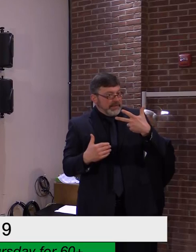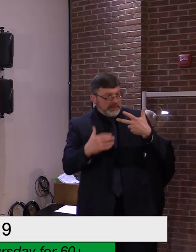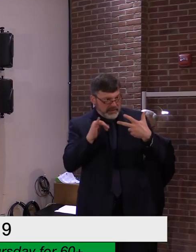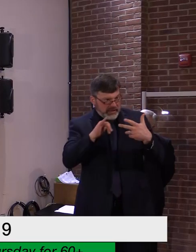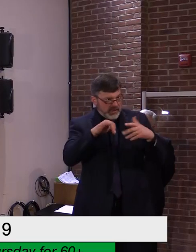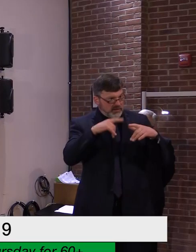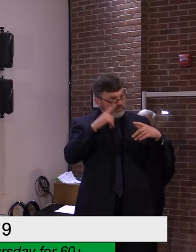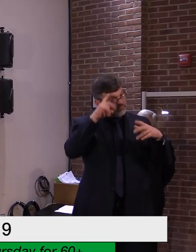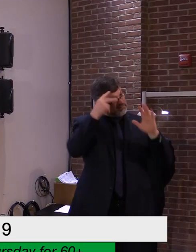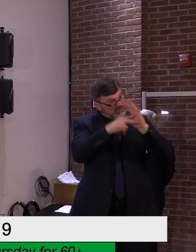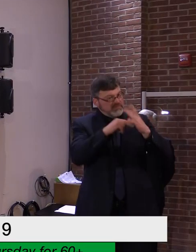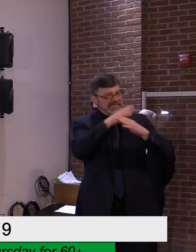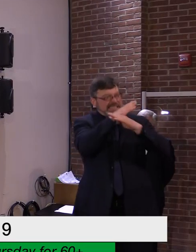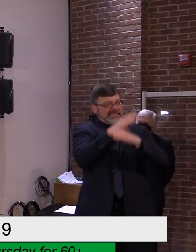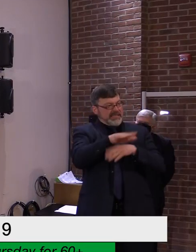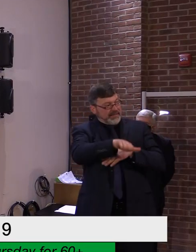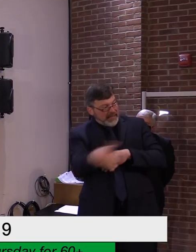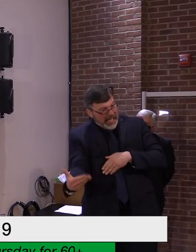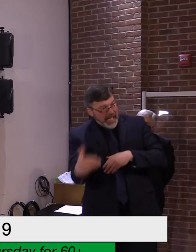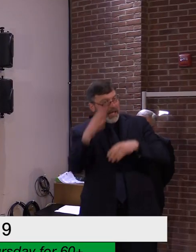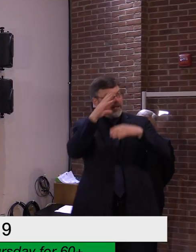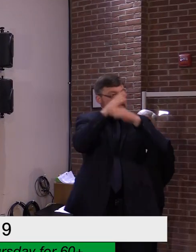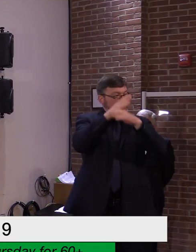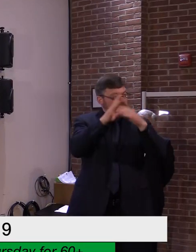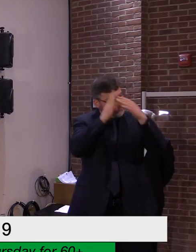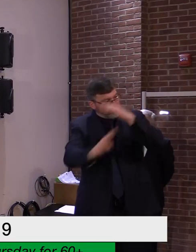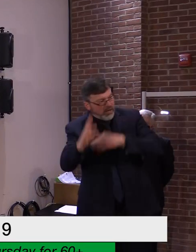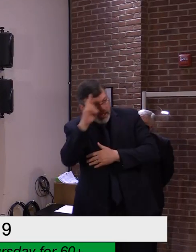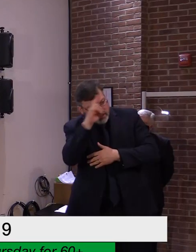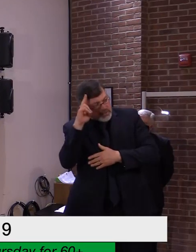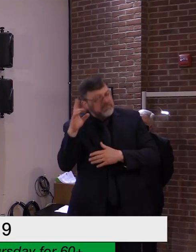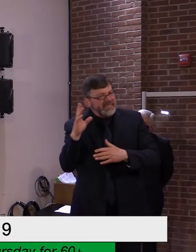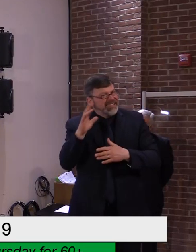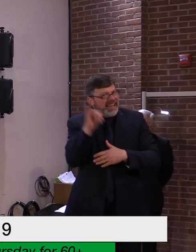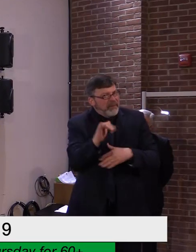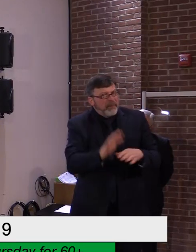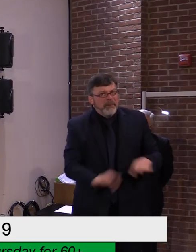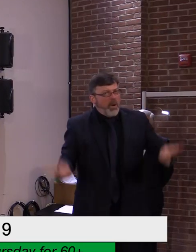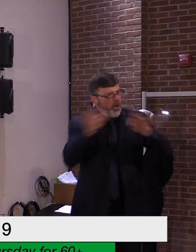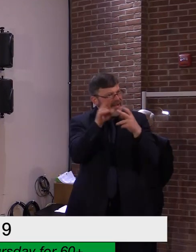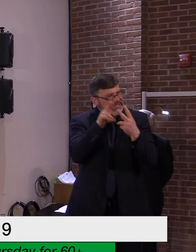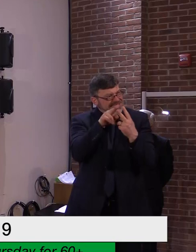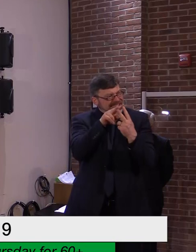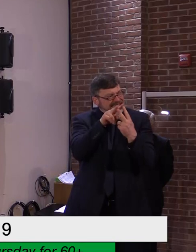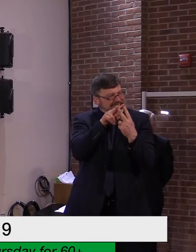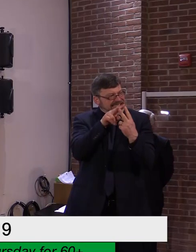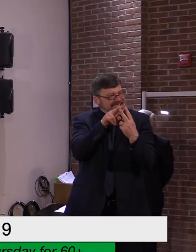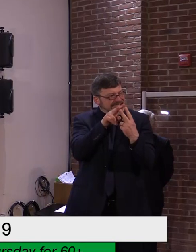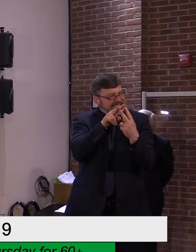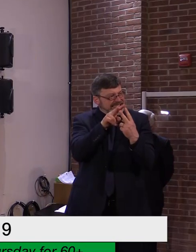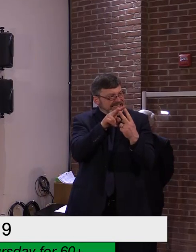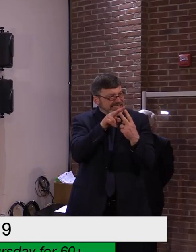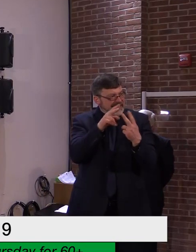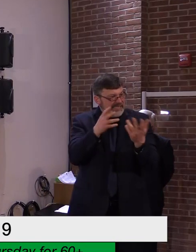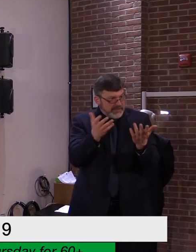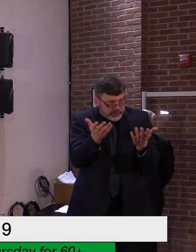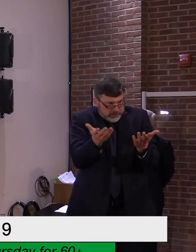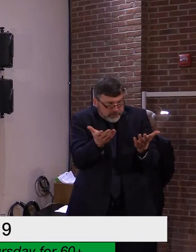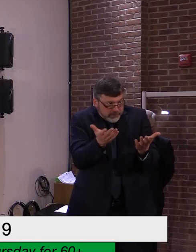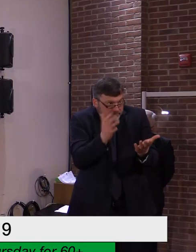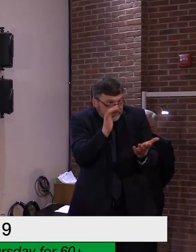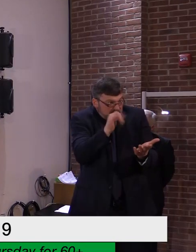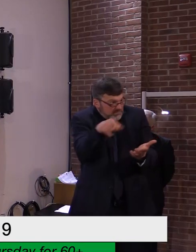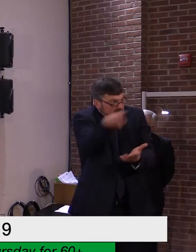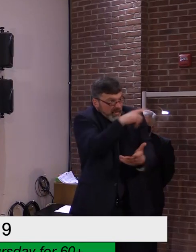now. Think about where we are now and where we would be without them. And when it comes to the type